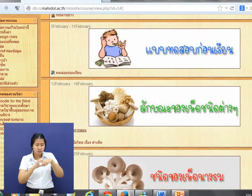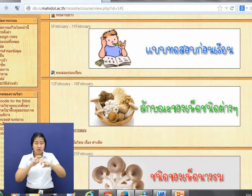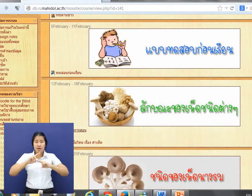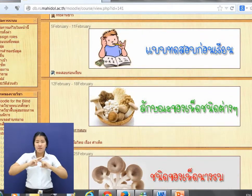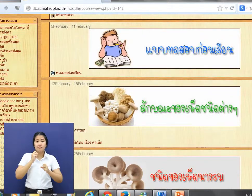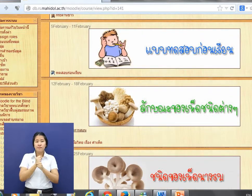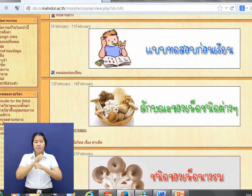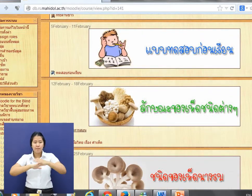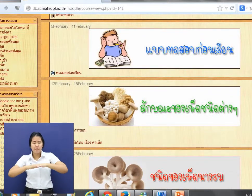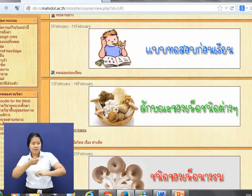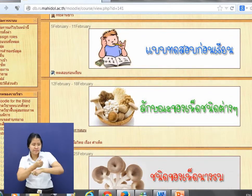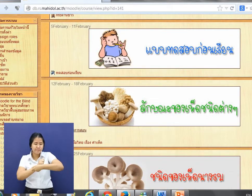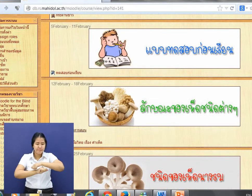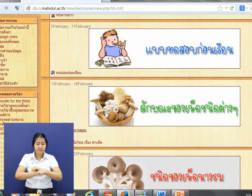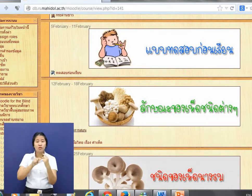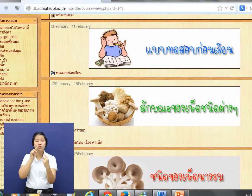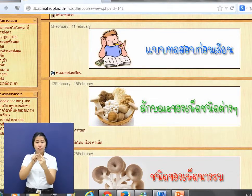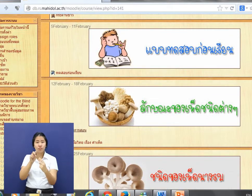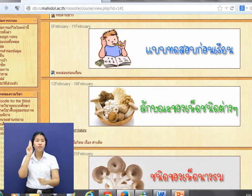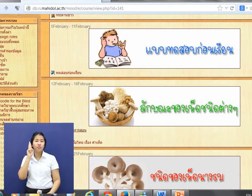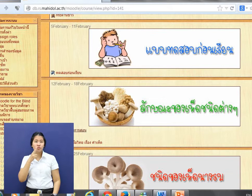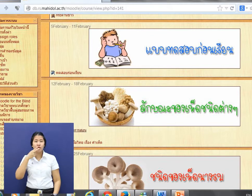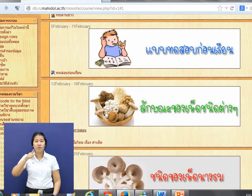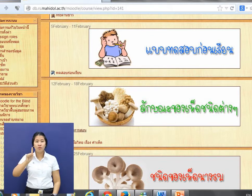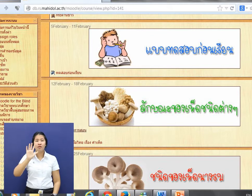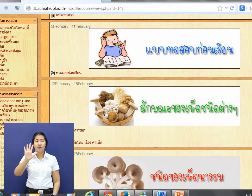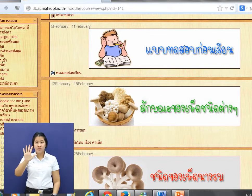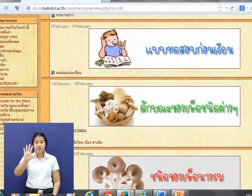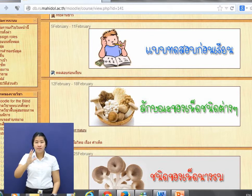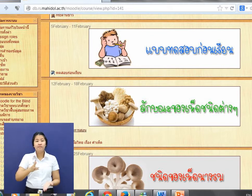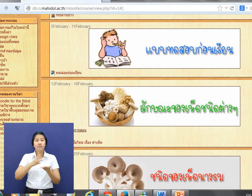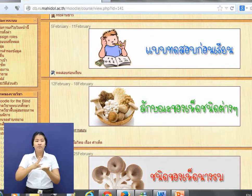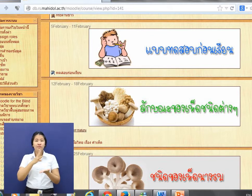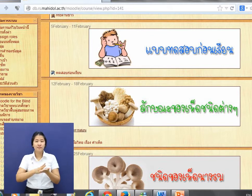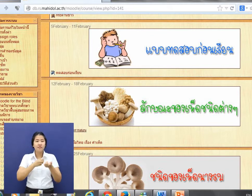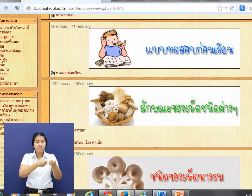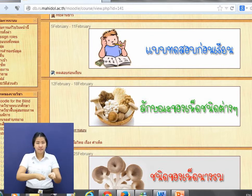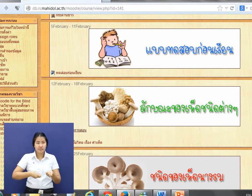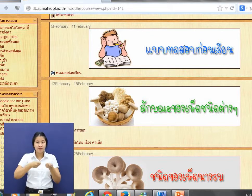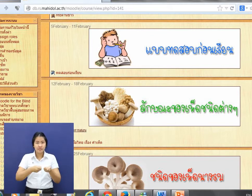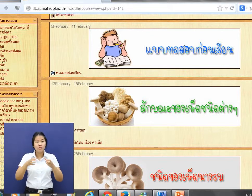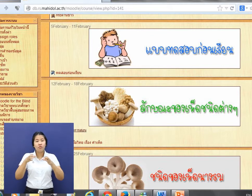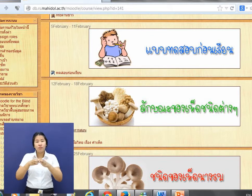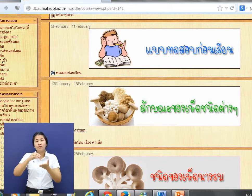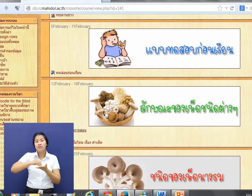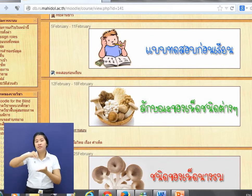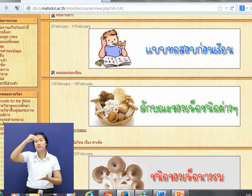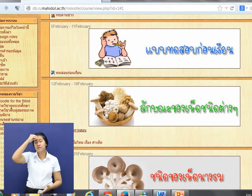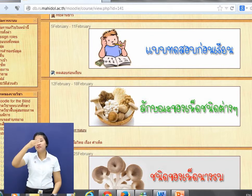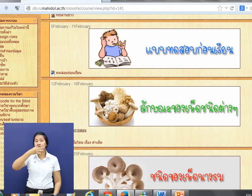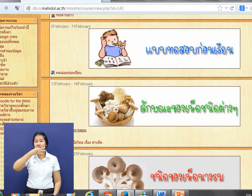students to have the knowledge and understanding of oyster mushroom and how to plant